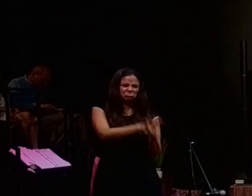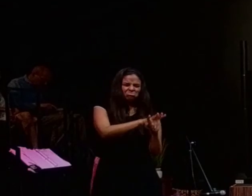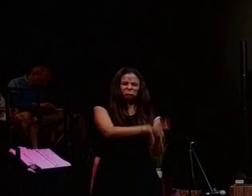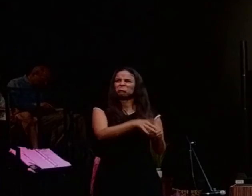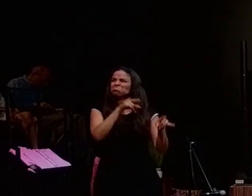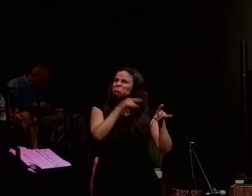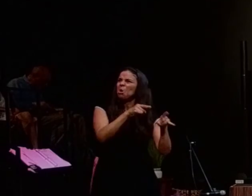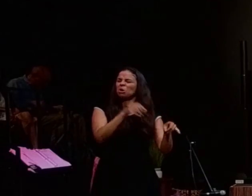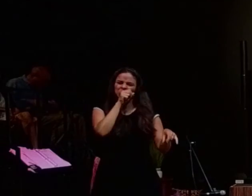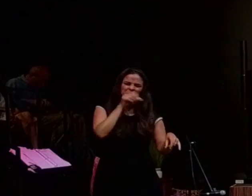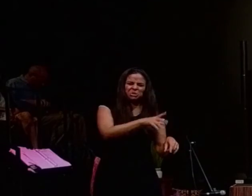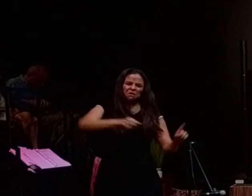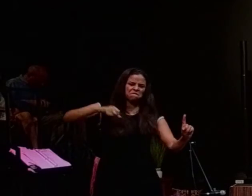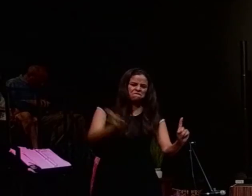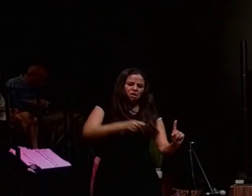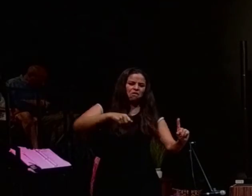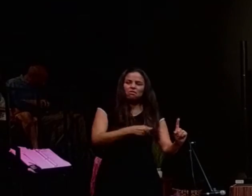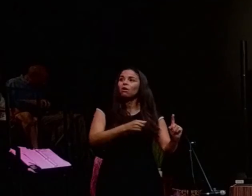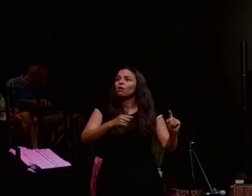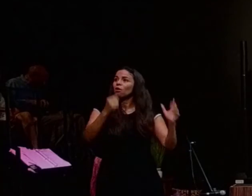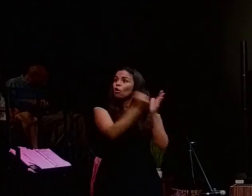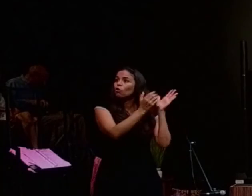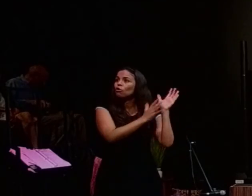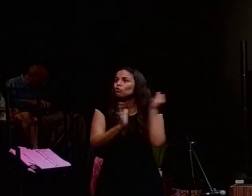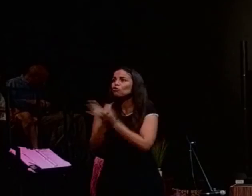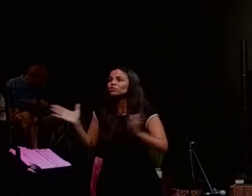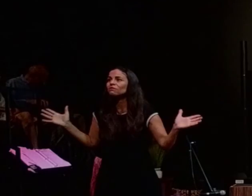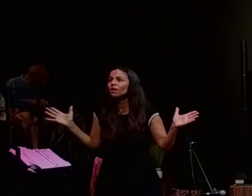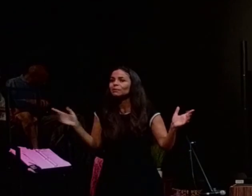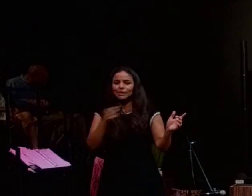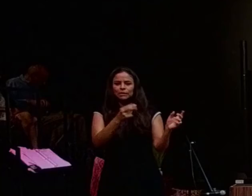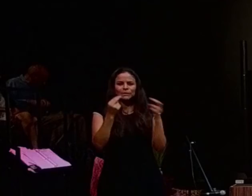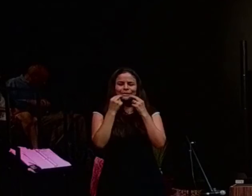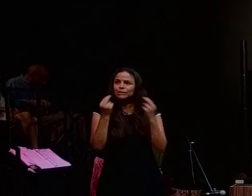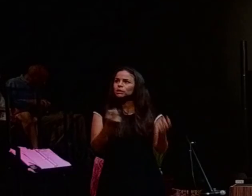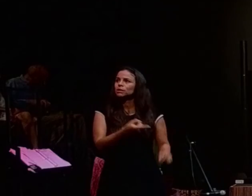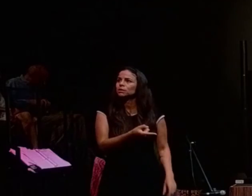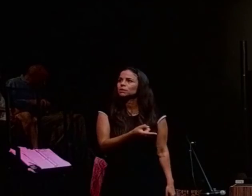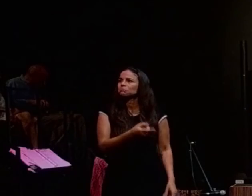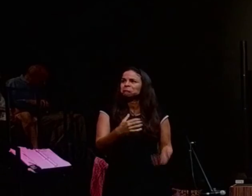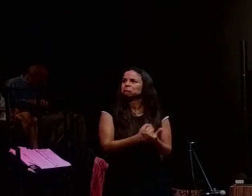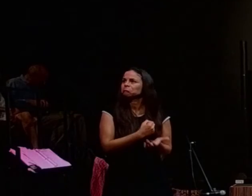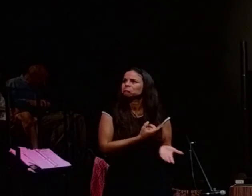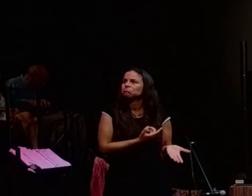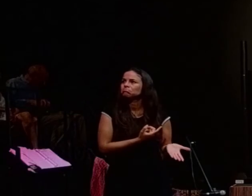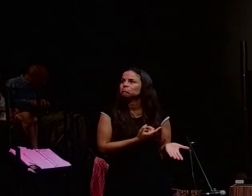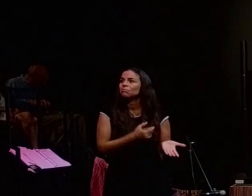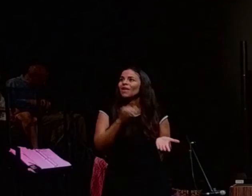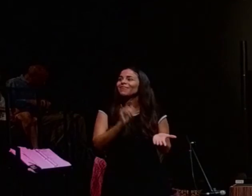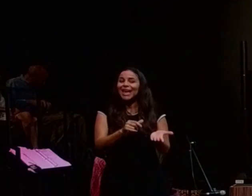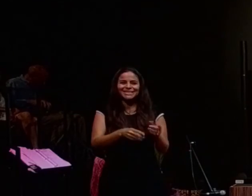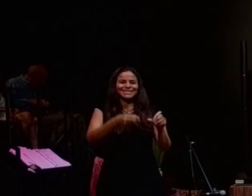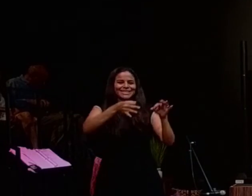beaten, spit on, flogged, crucified for something he really didn't deserve. Really, I mean, that's really